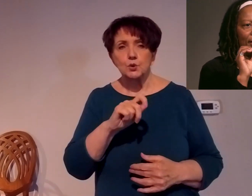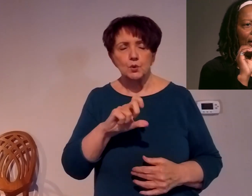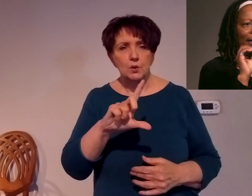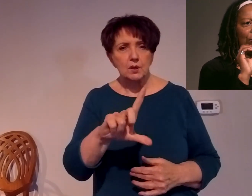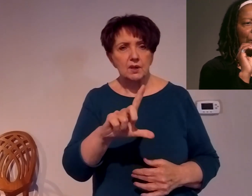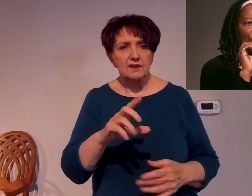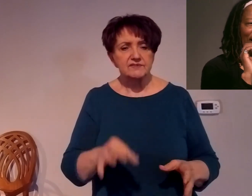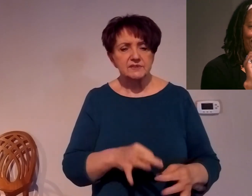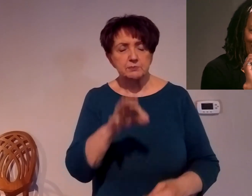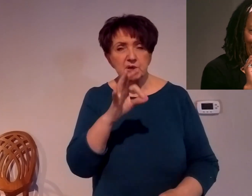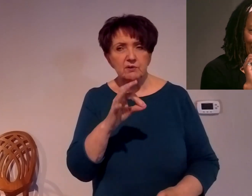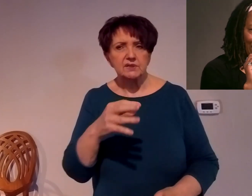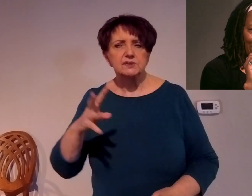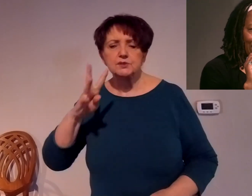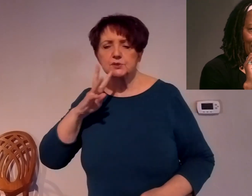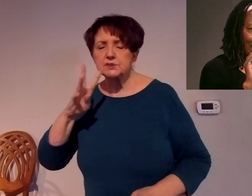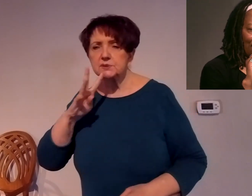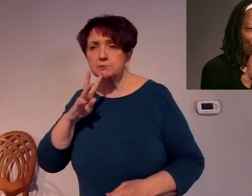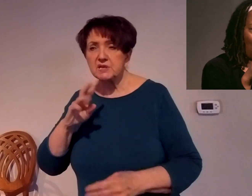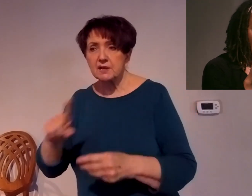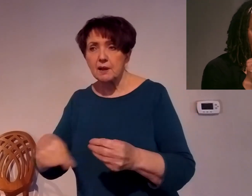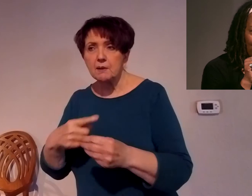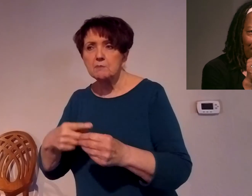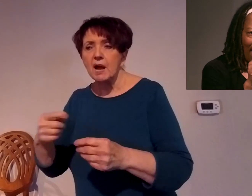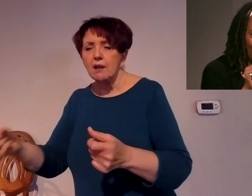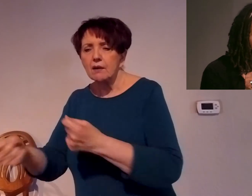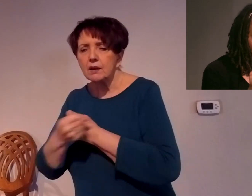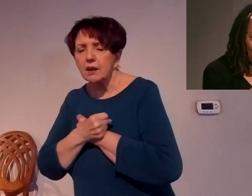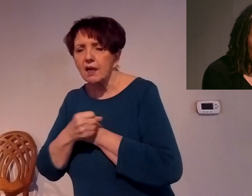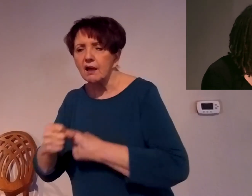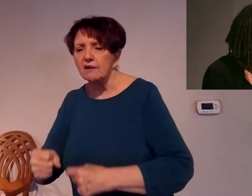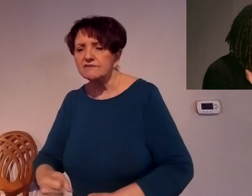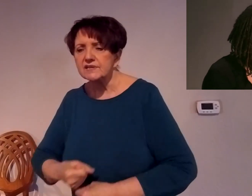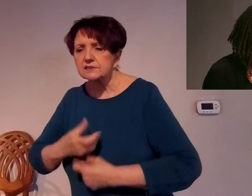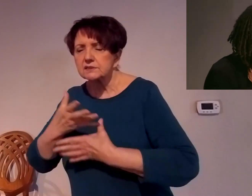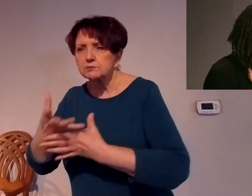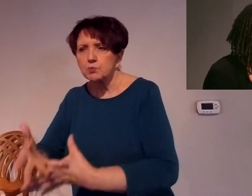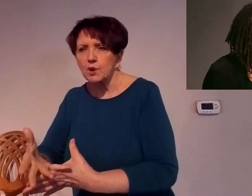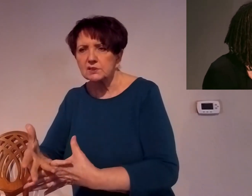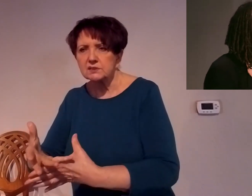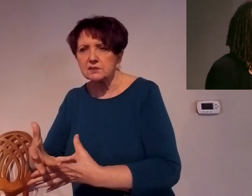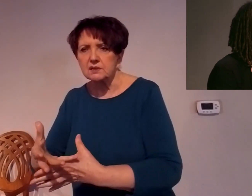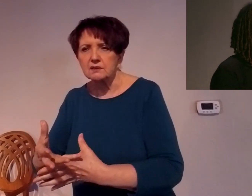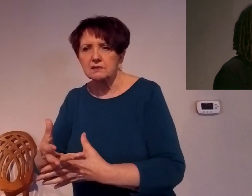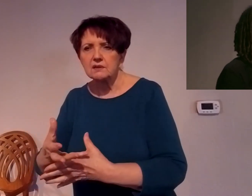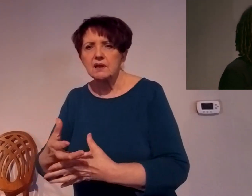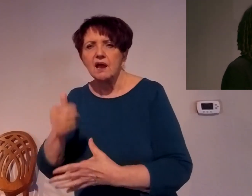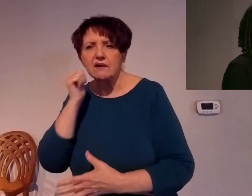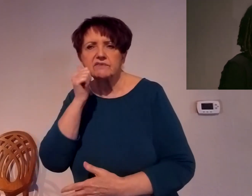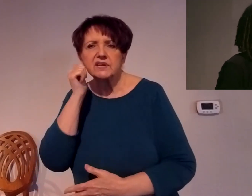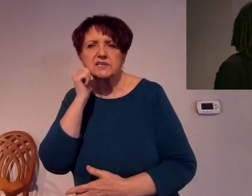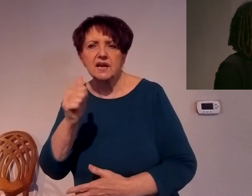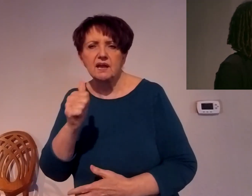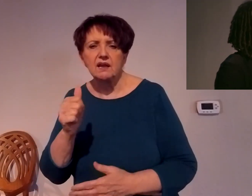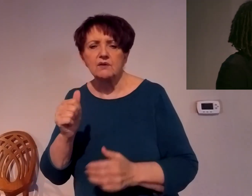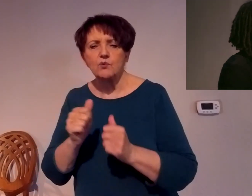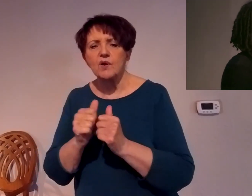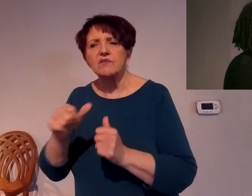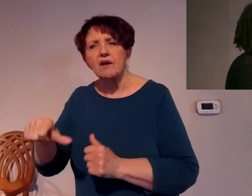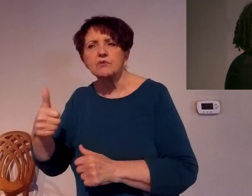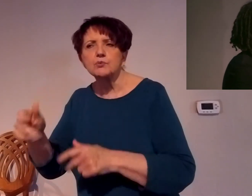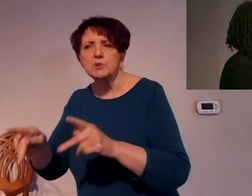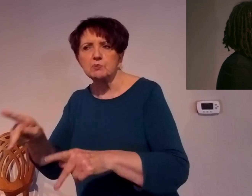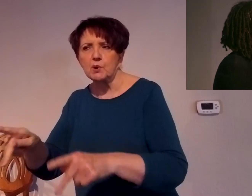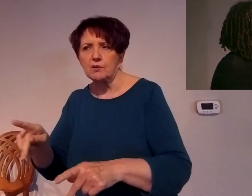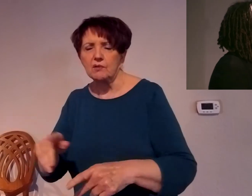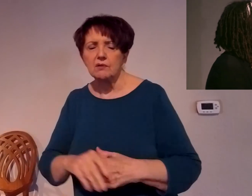love, expressing in our interactions with people every day. I was allowing Spirit